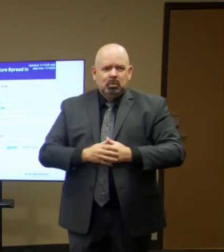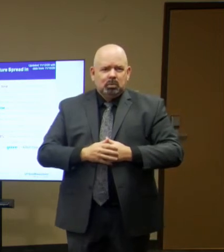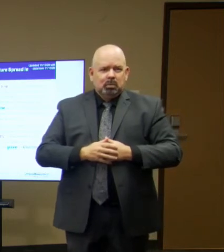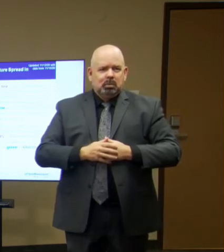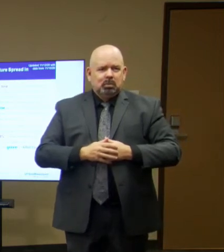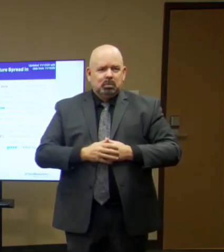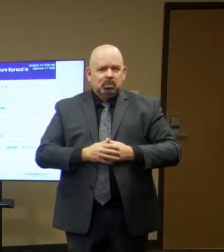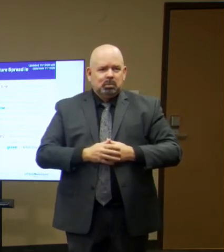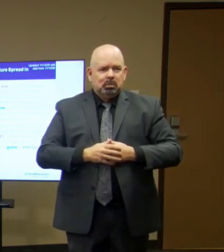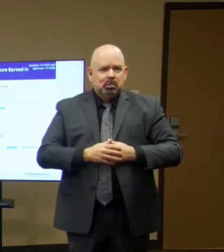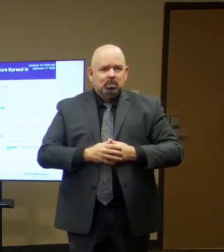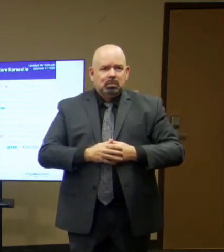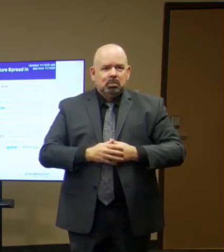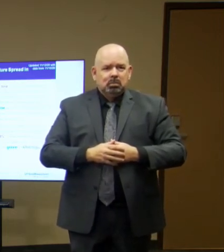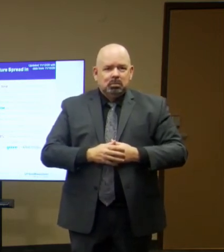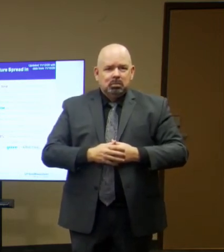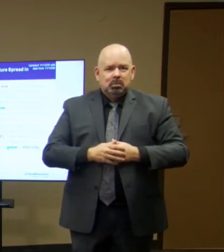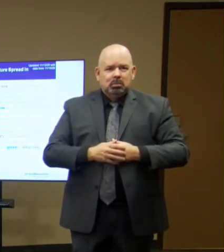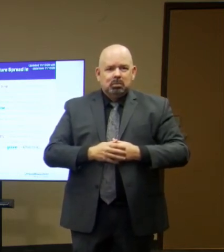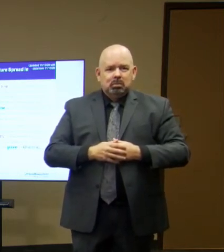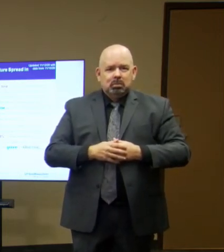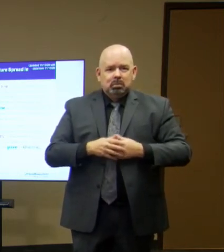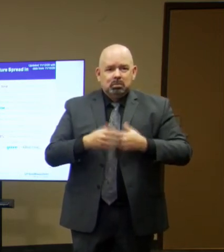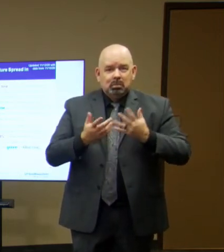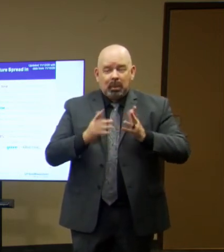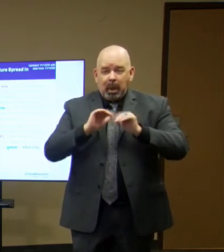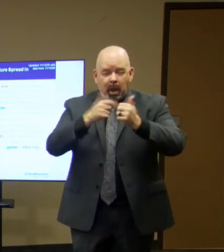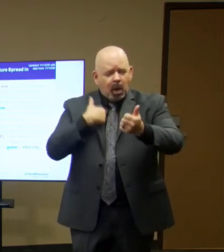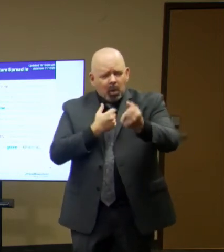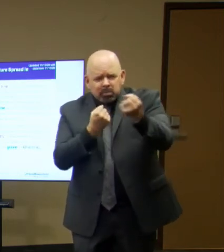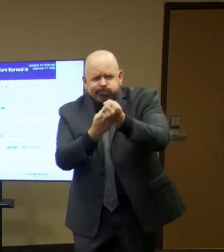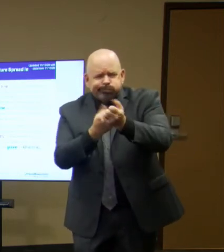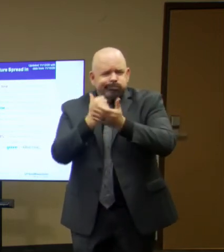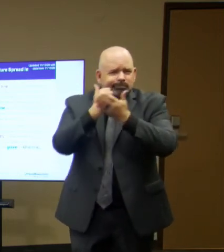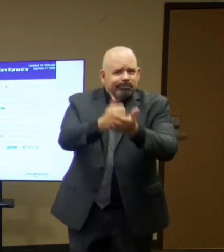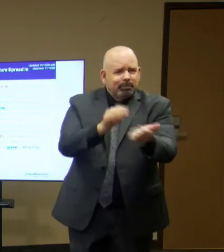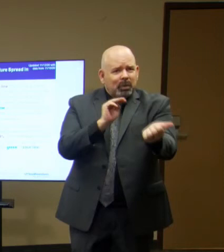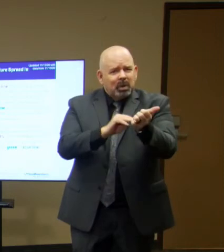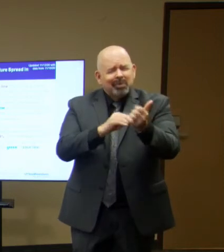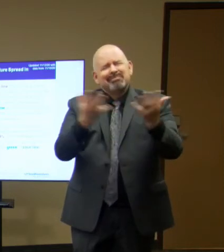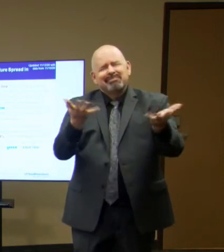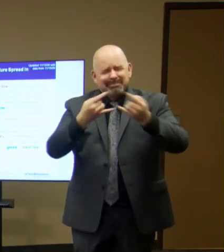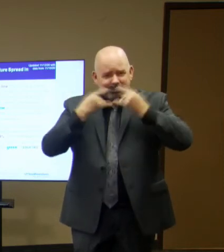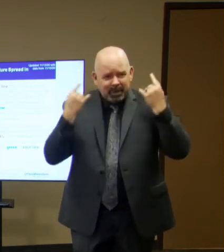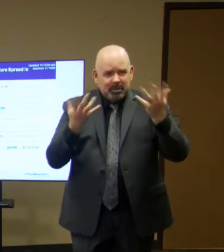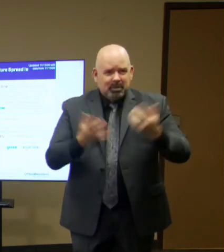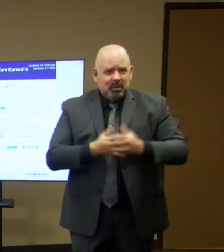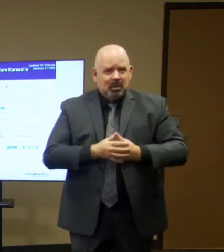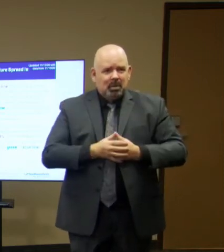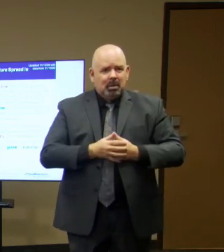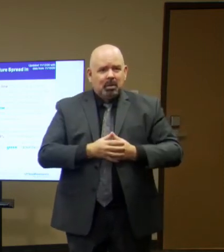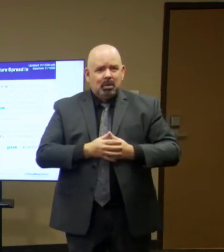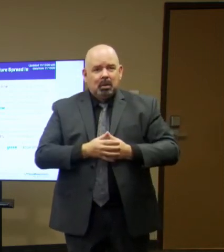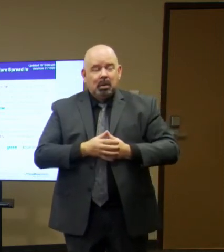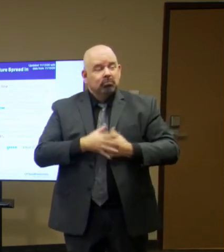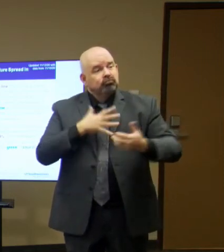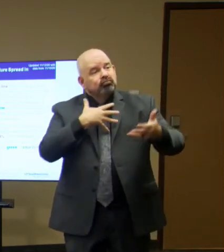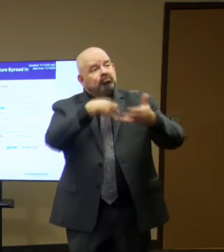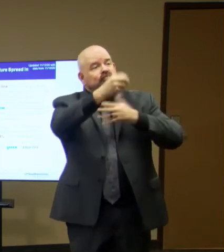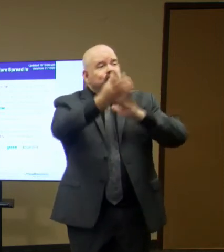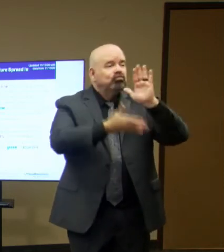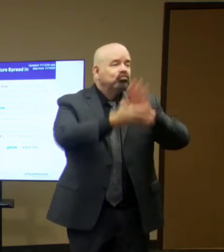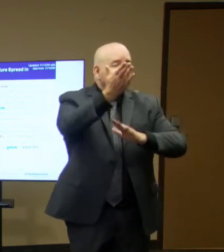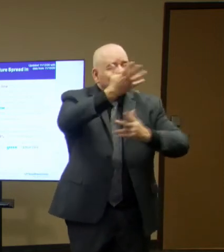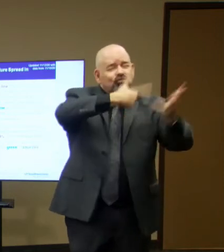can wear our mask and limit going to those crowded places. That's what they need. I was at